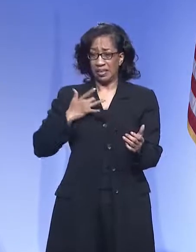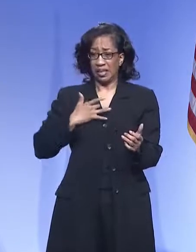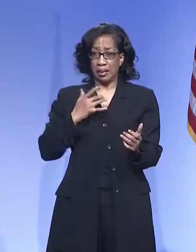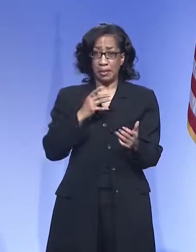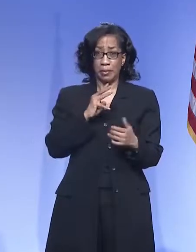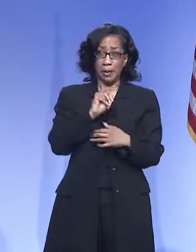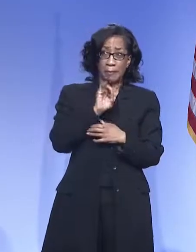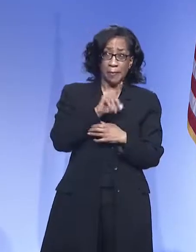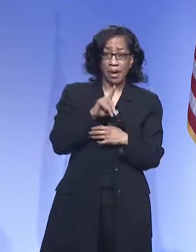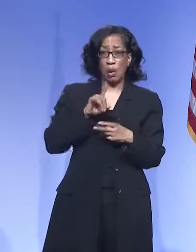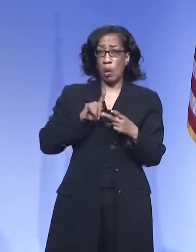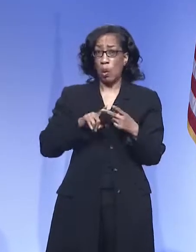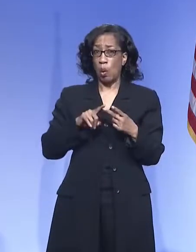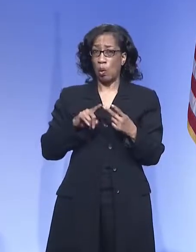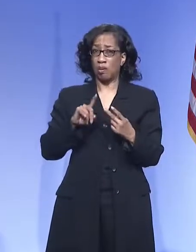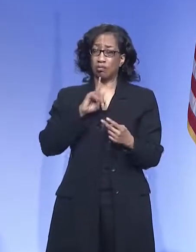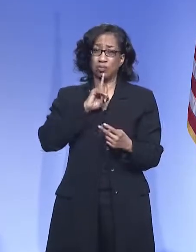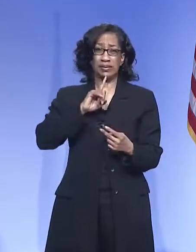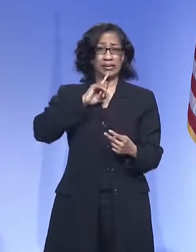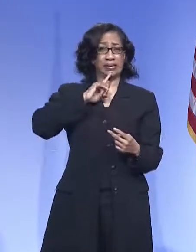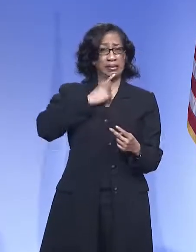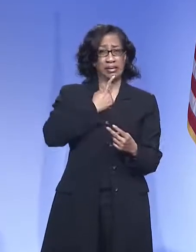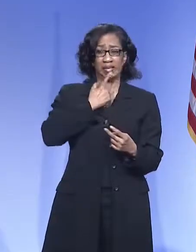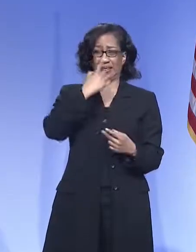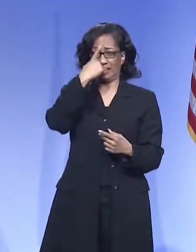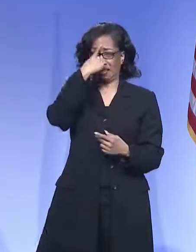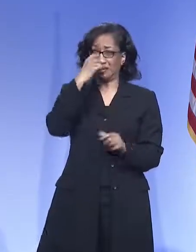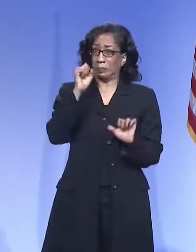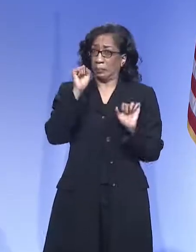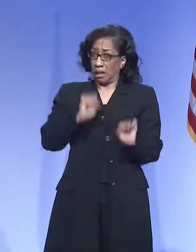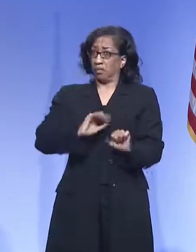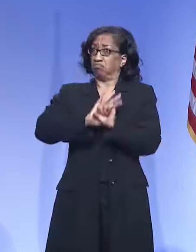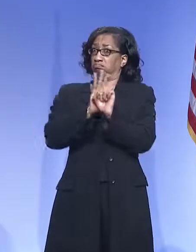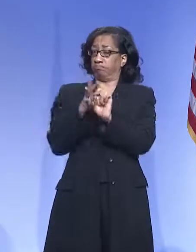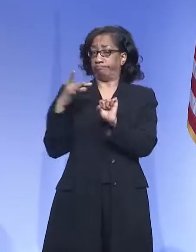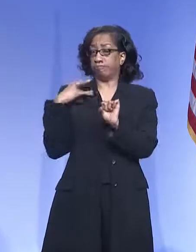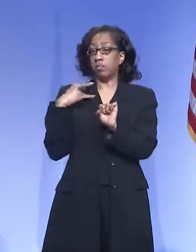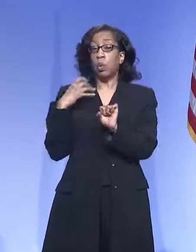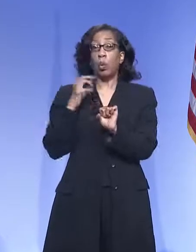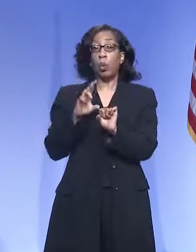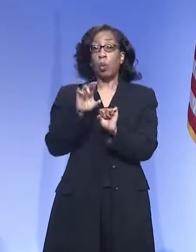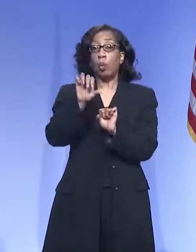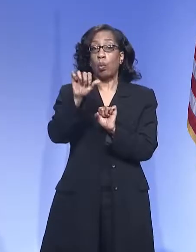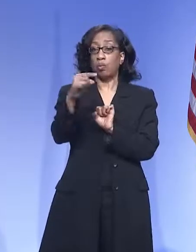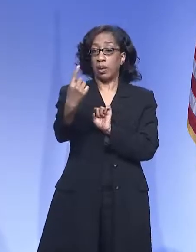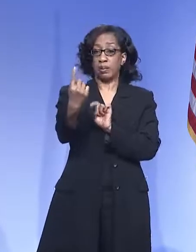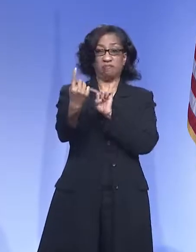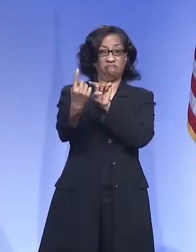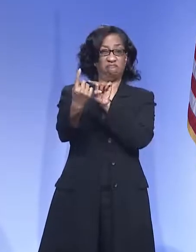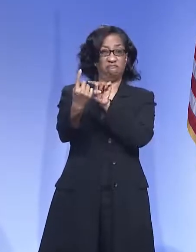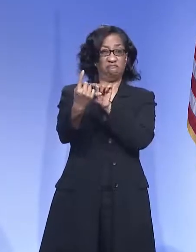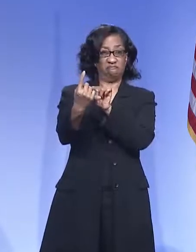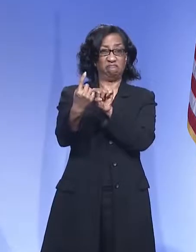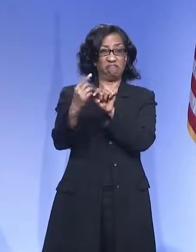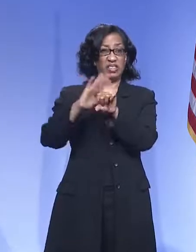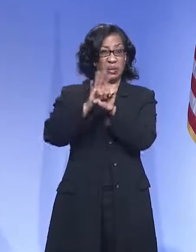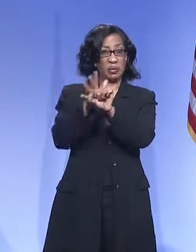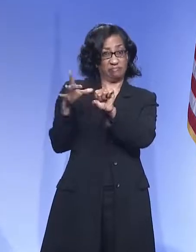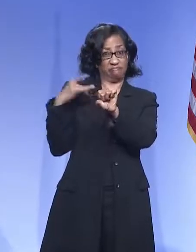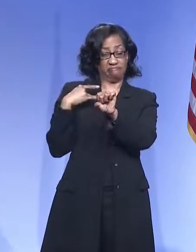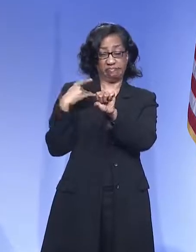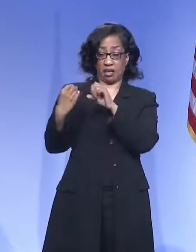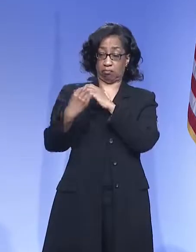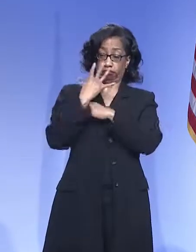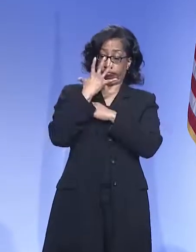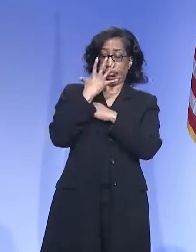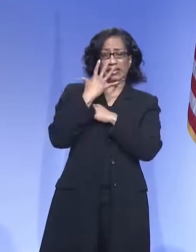severe symptoms, or anyone who has been exposed to another case and may be infected and would like to know